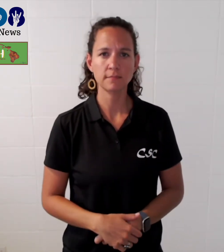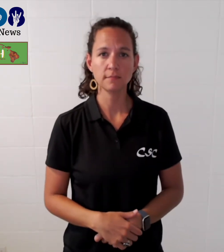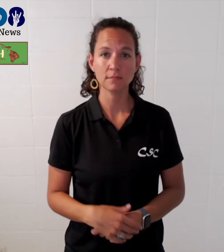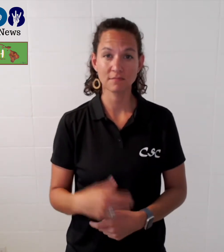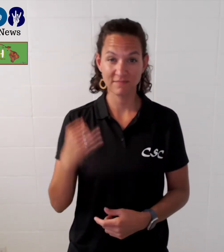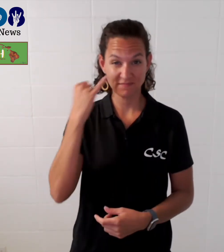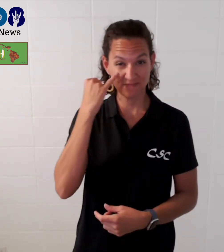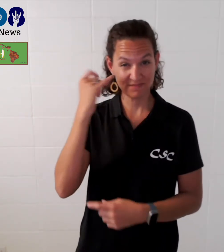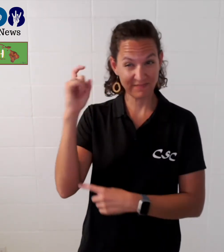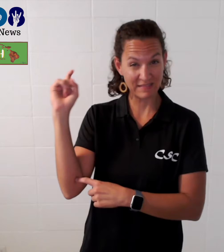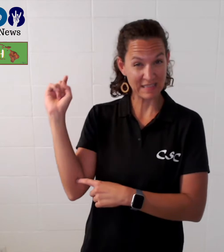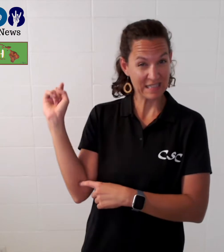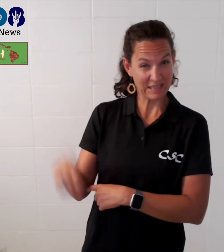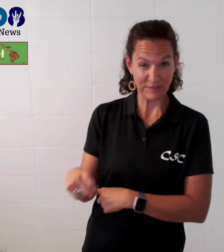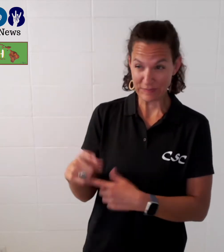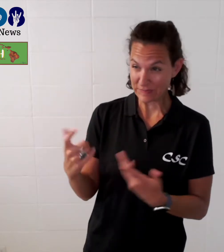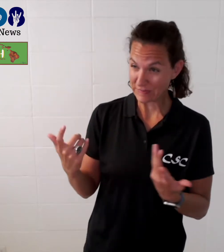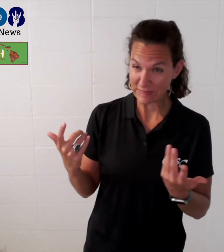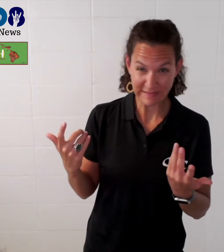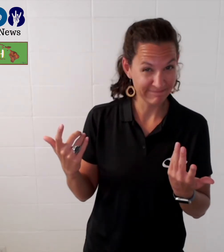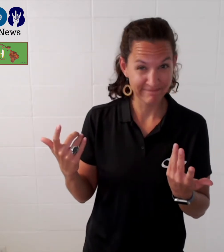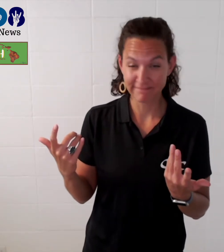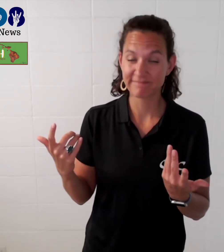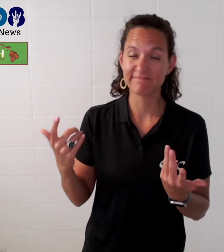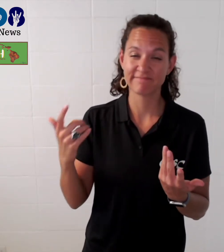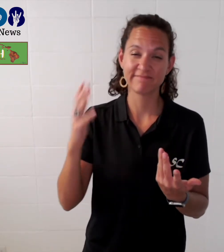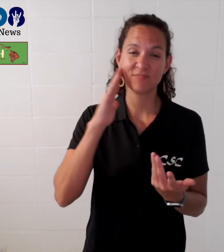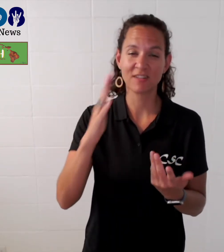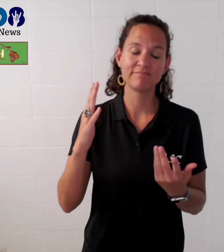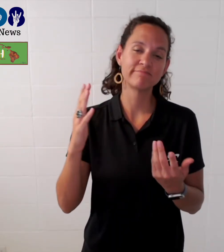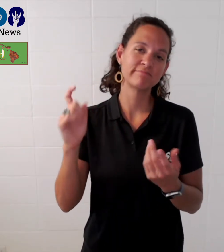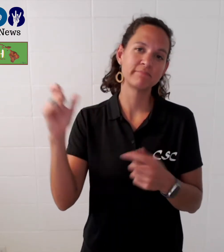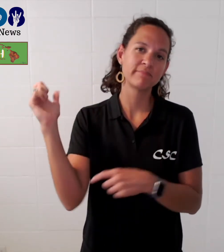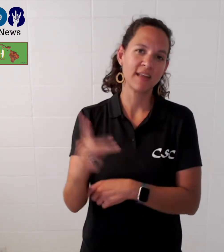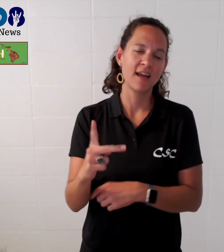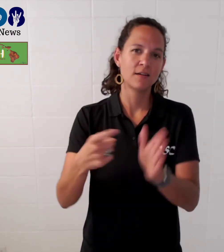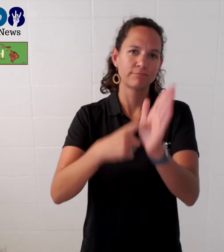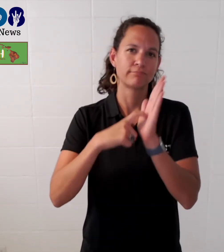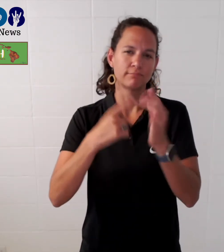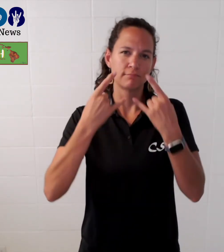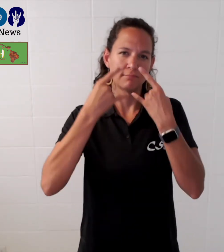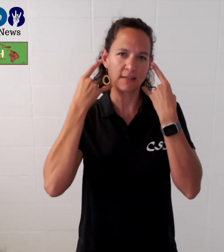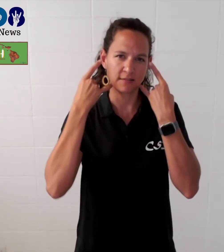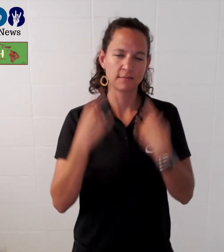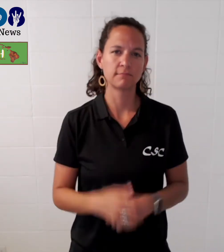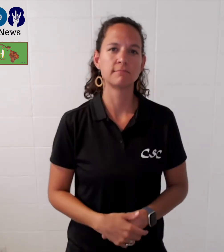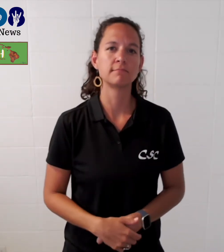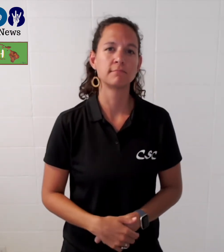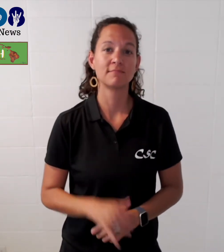spreading. If we absolutely have to, the mask mandate will be reinstated.